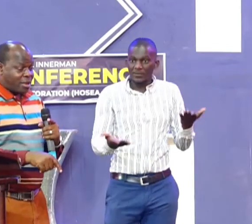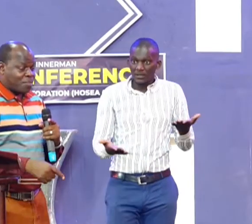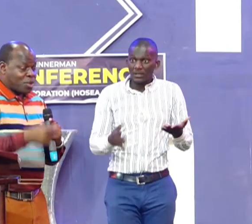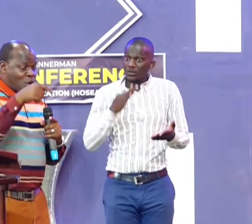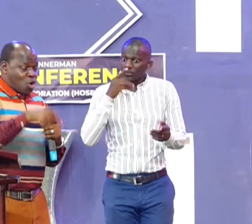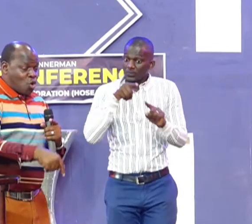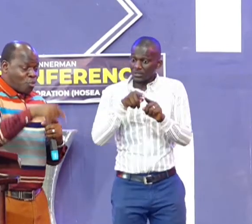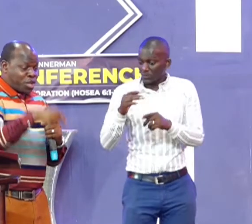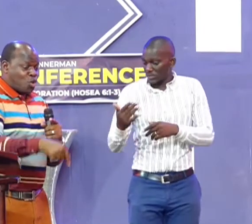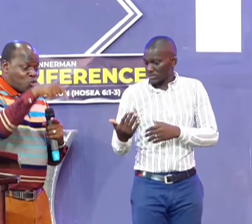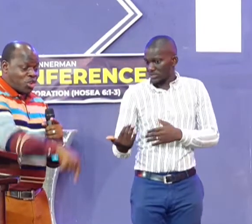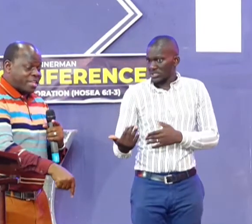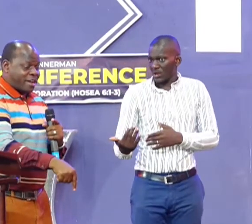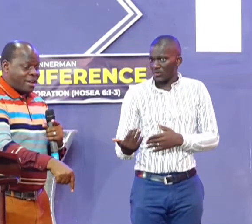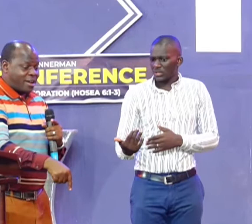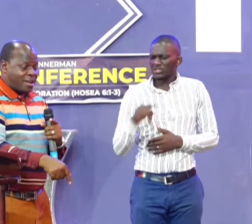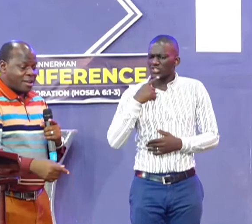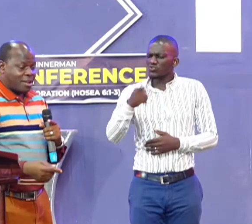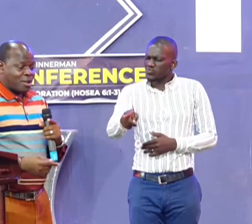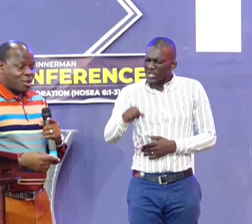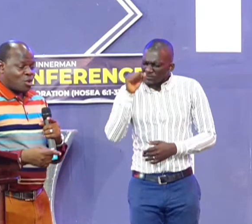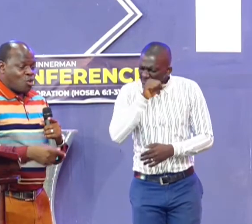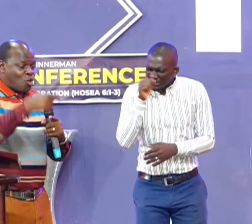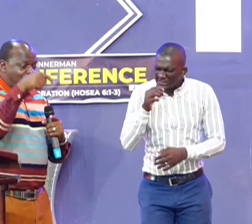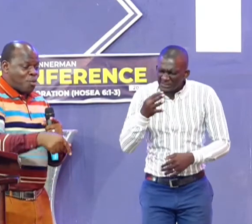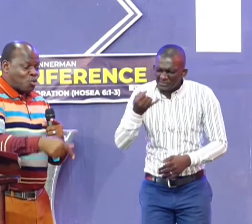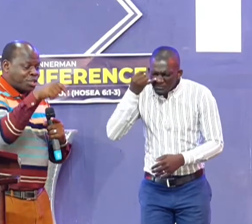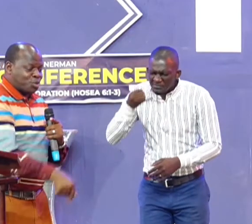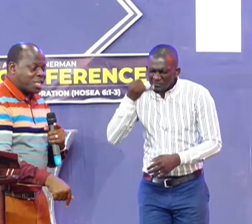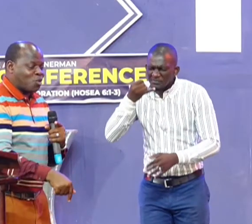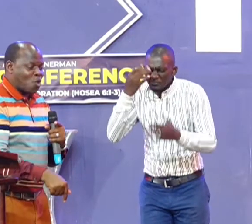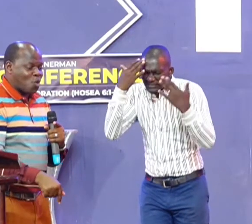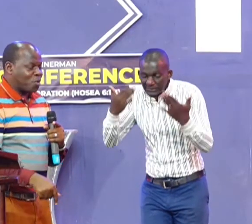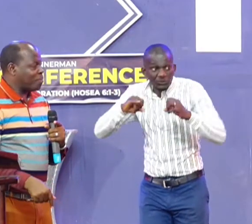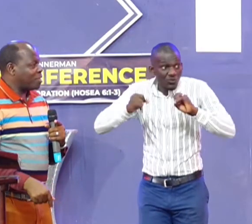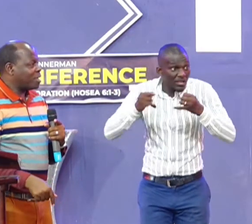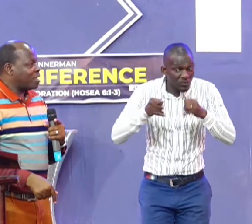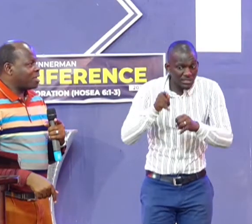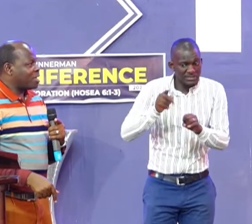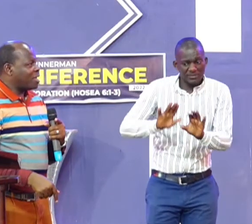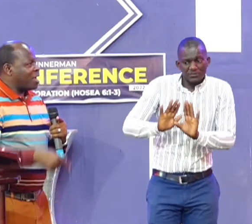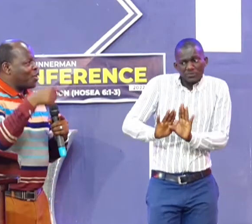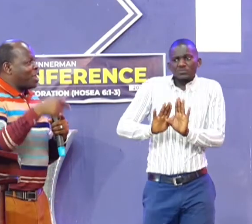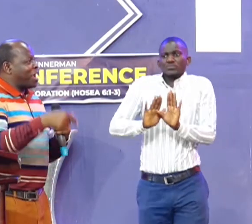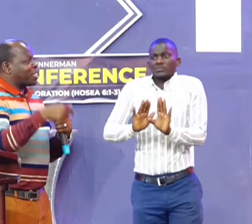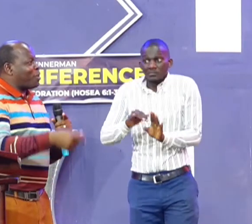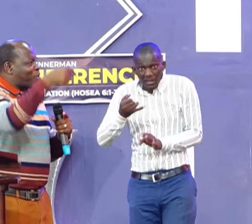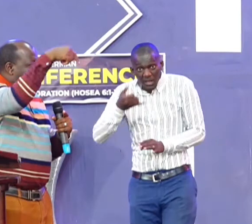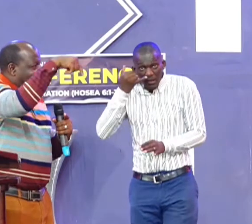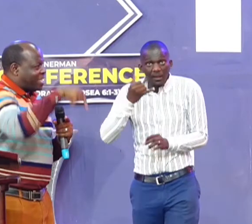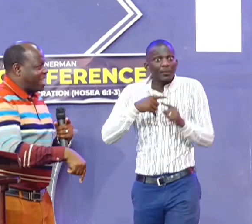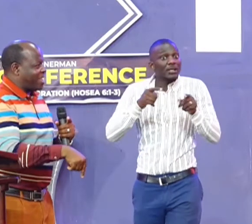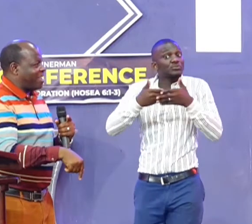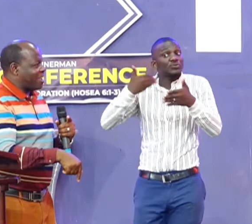You speak to your child. Ng'omunenya okunywa enjaga. When you're condemning him or ofuba okugimuggyako. You do your best to take this child off of